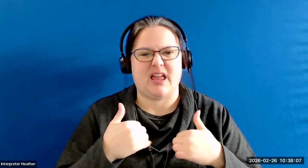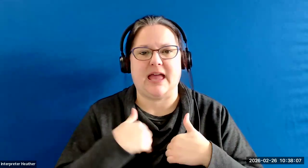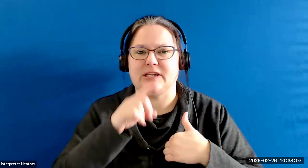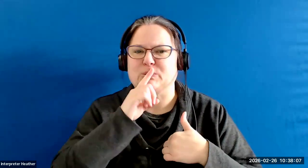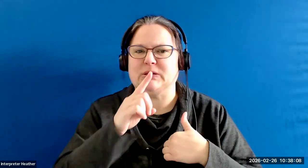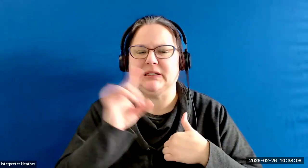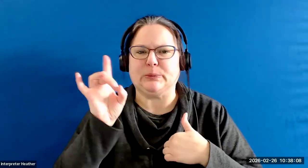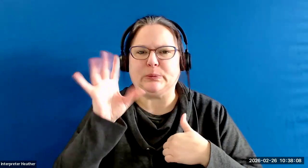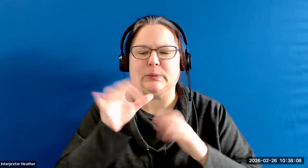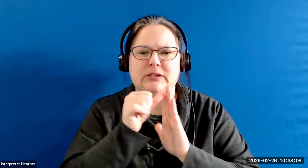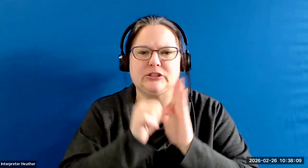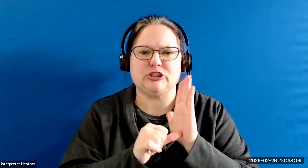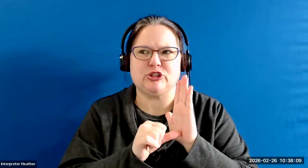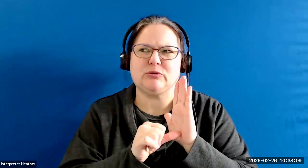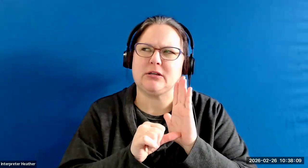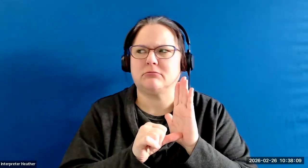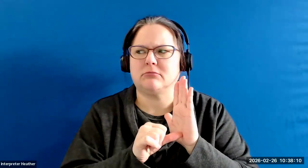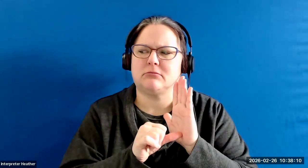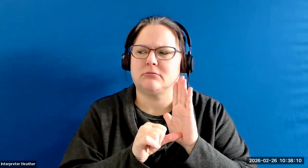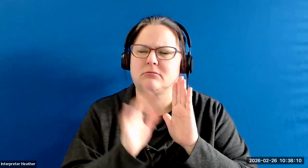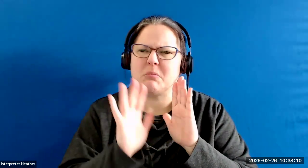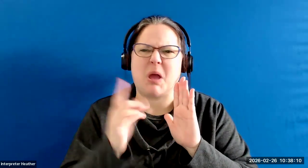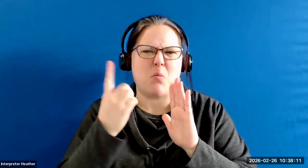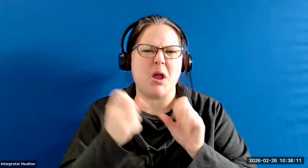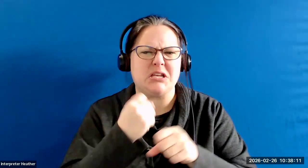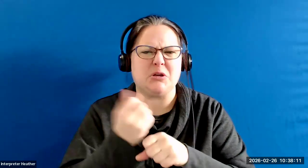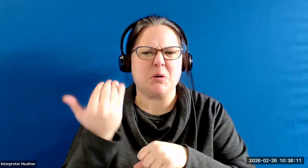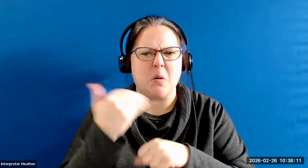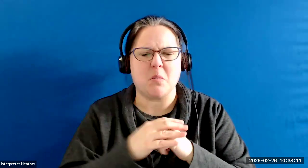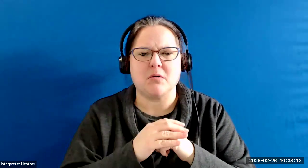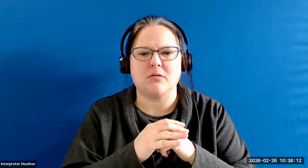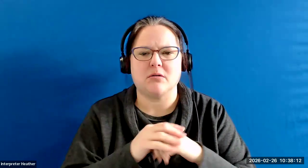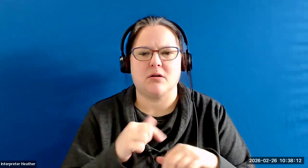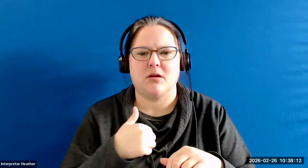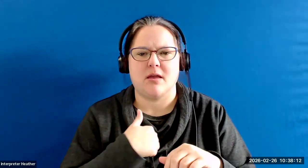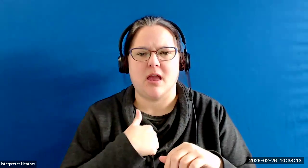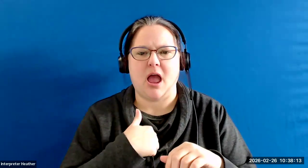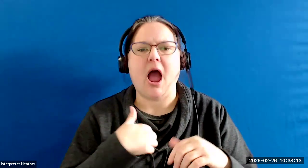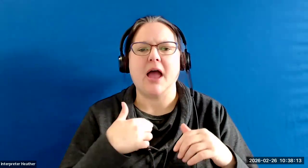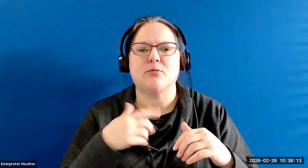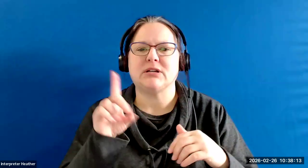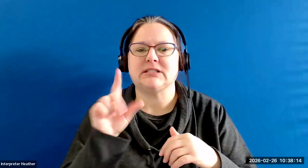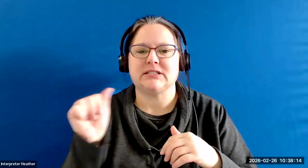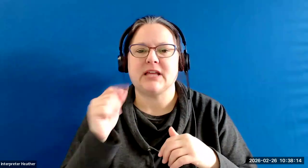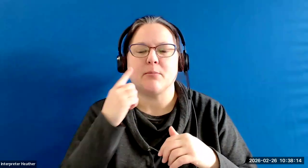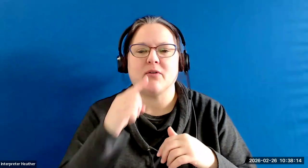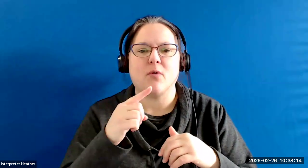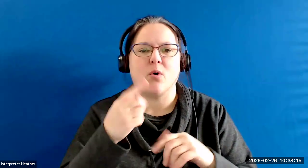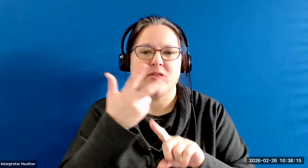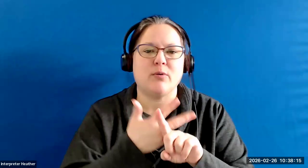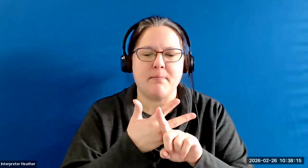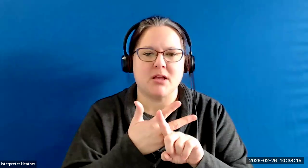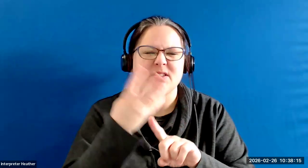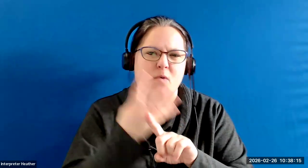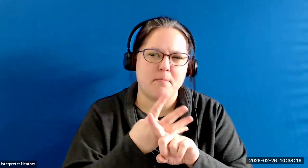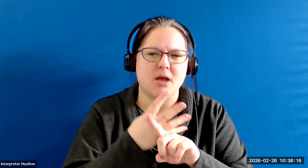surgery about little over a year ago, that left me disabled for like 3 or 4 months.